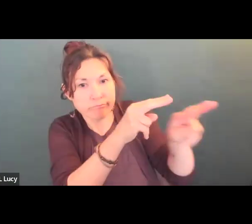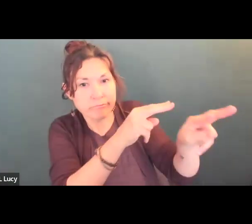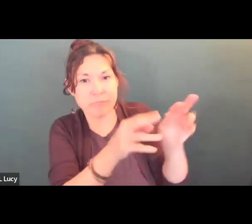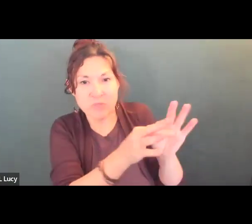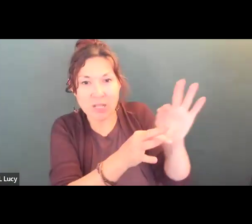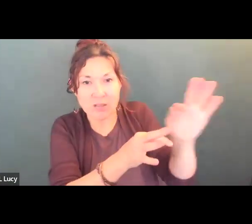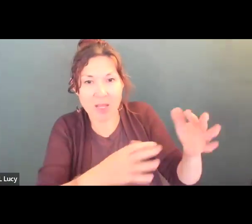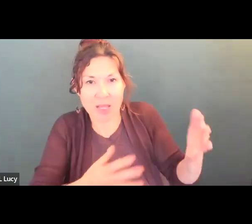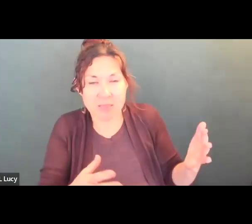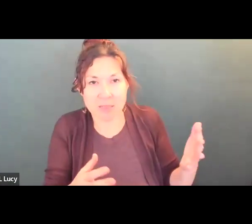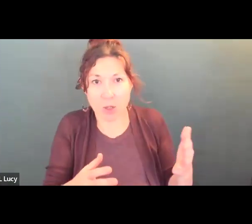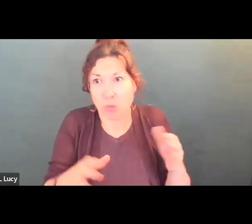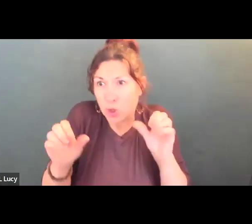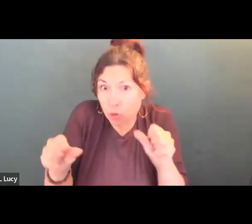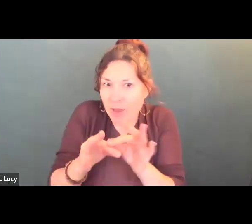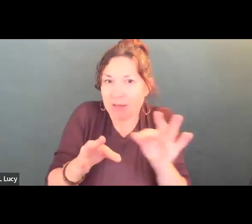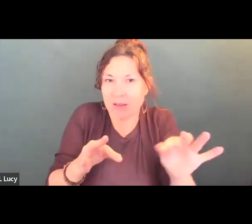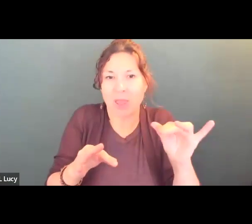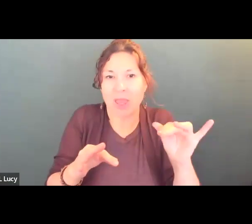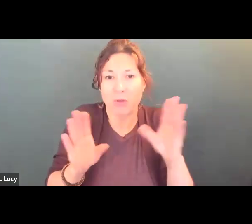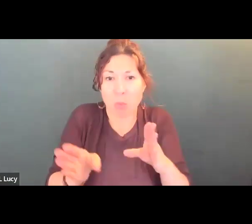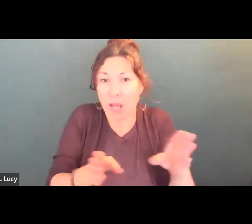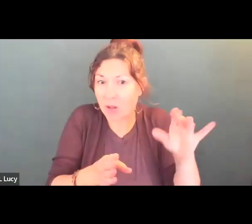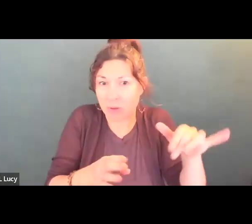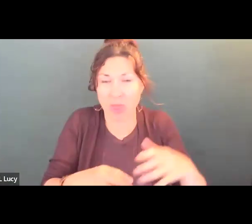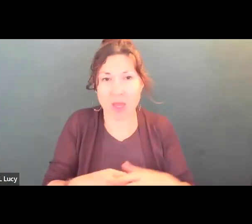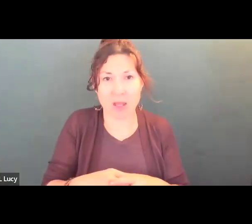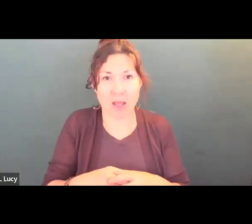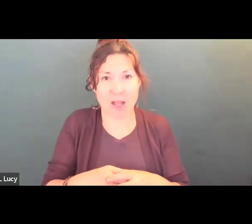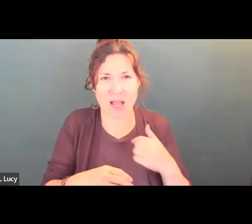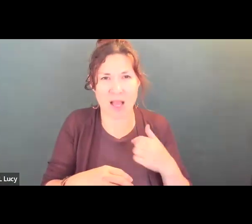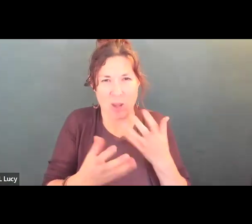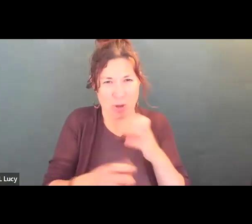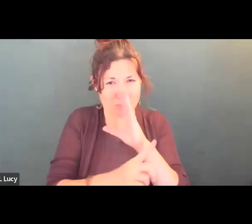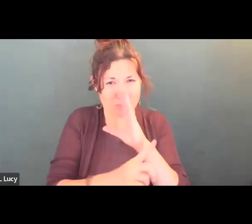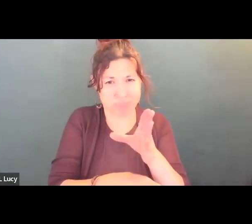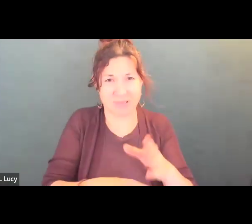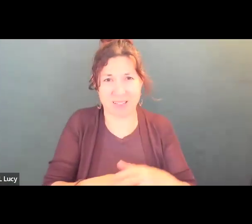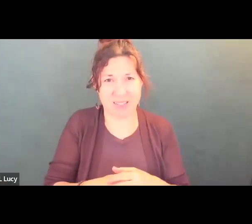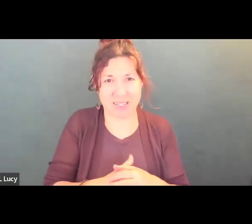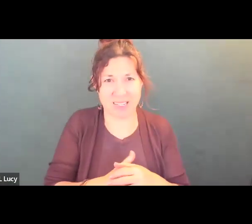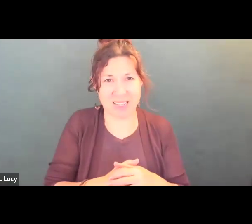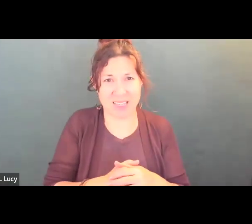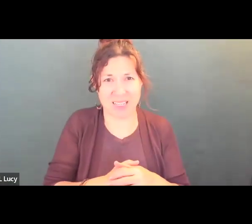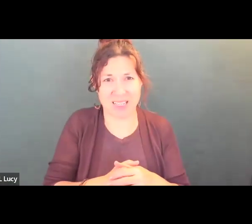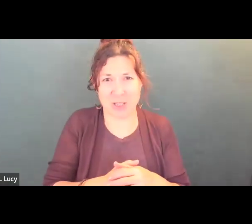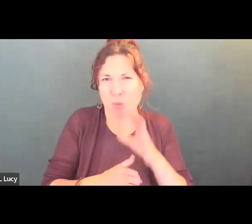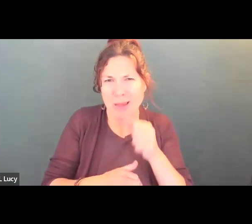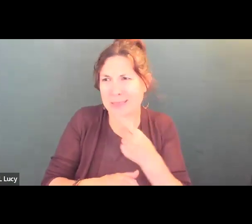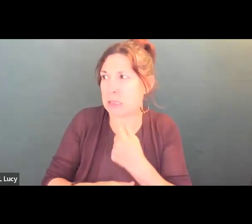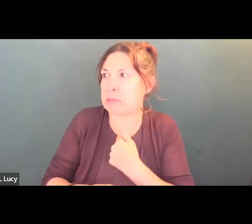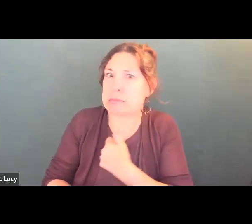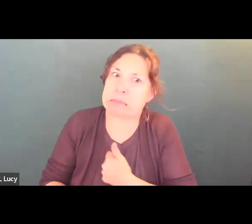have anticipated, to I'm just keeping it real, just like a straight up I'm sorry. Like